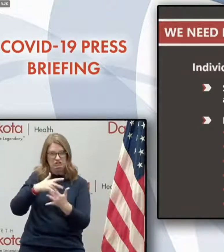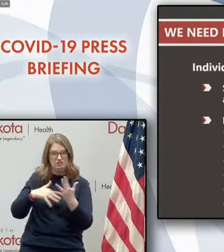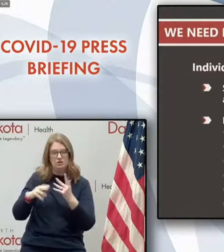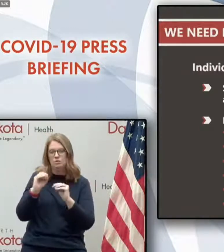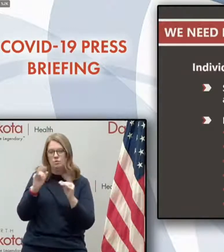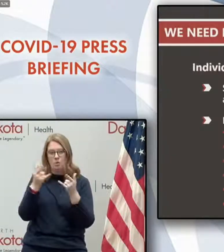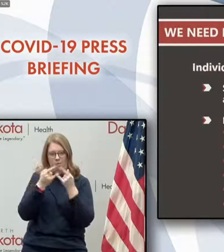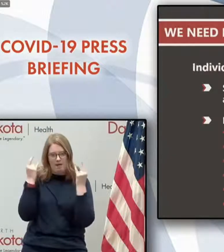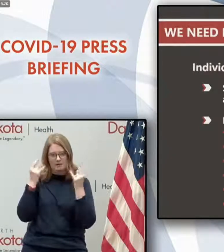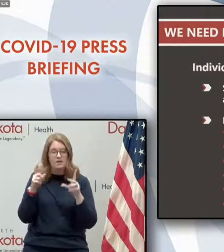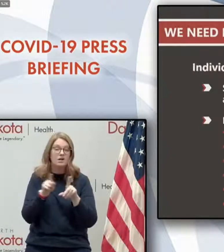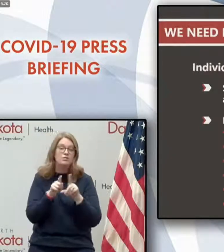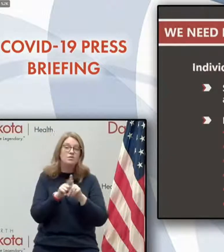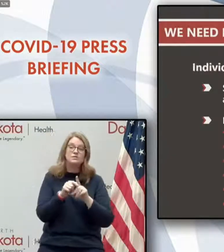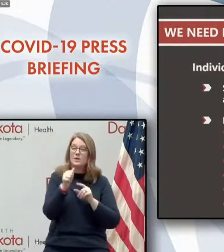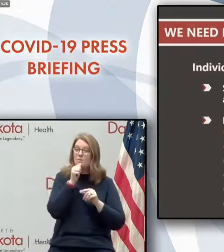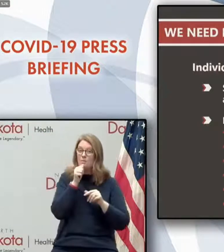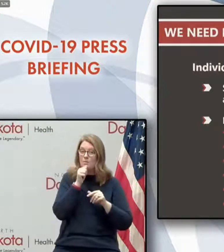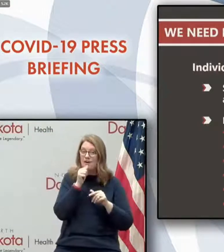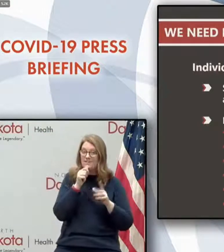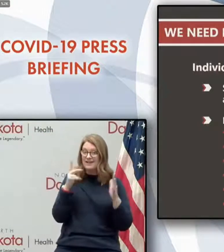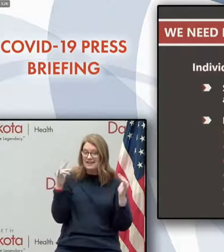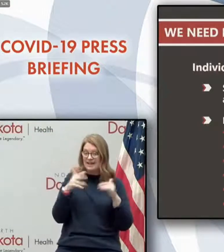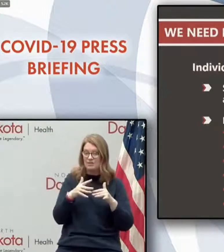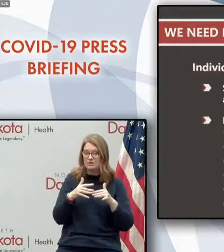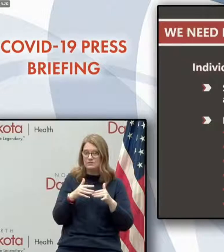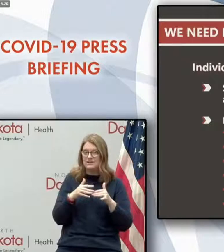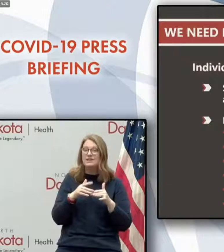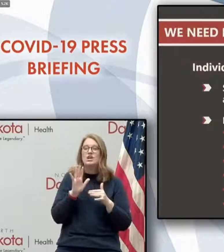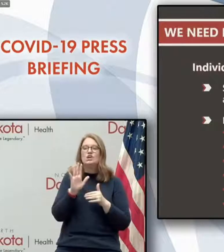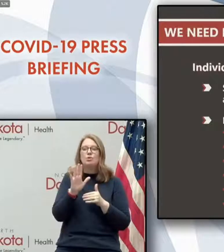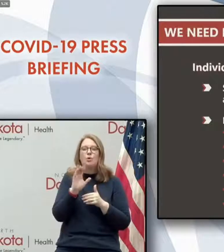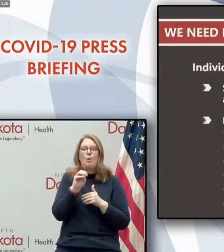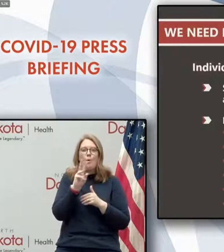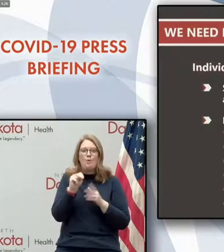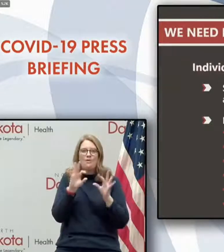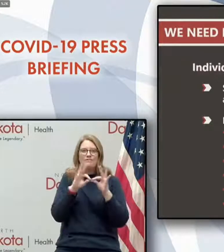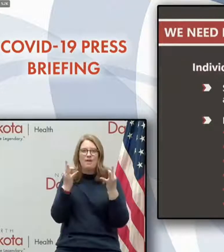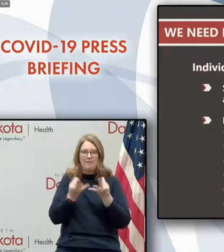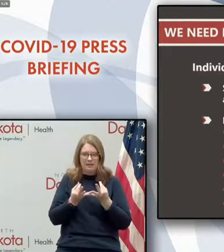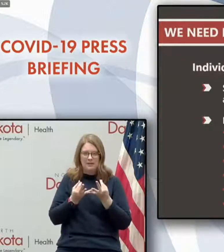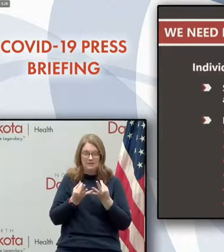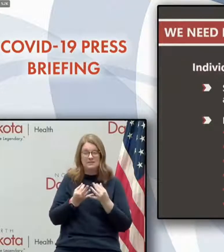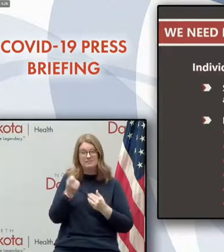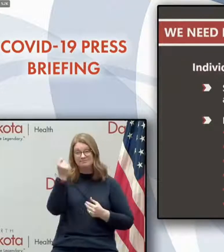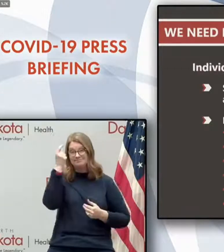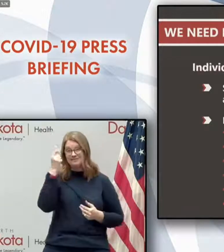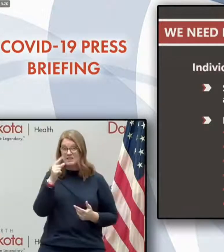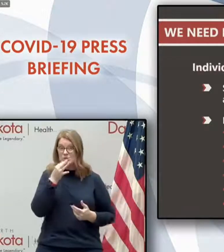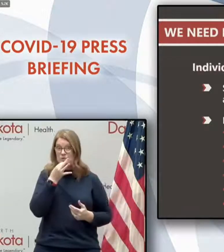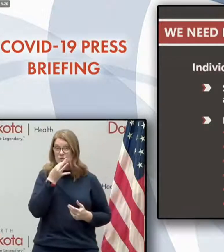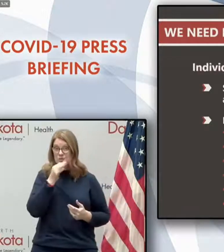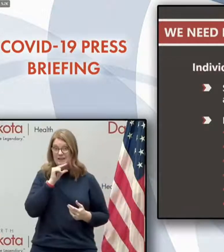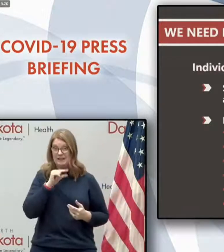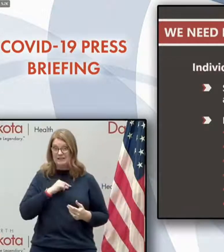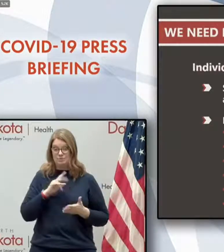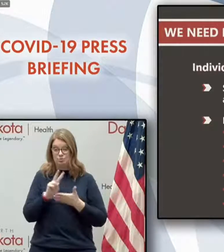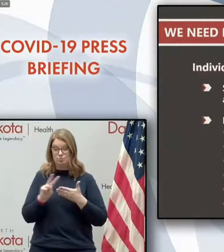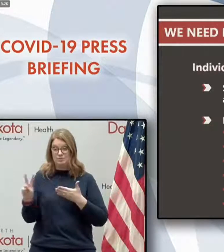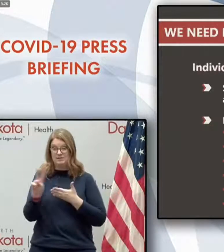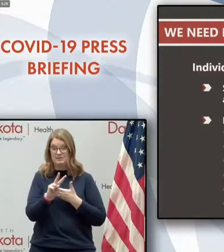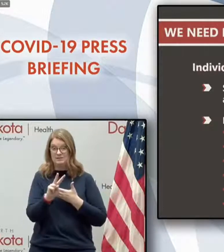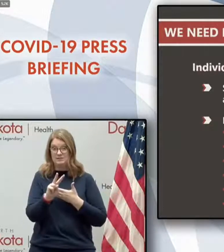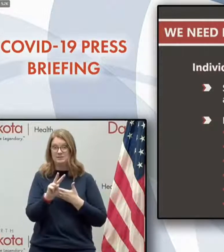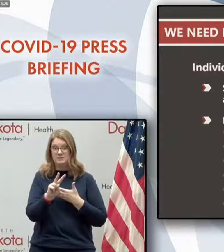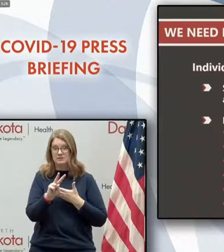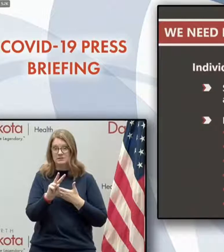social gatherings to immediate household. And we say that as we head into Thanksgiving time period, because now about 2 weeks out from Thanksgiving